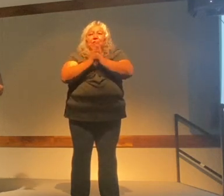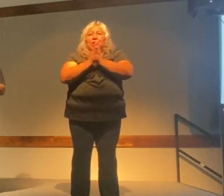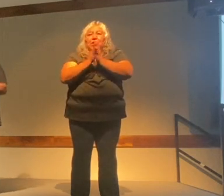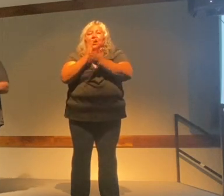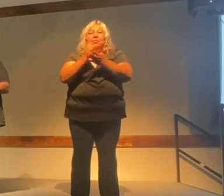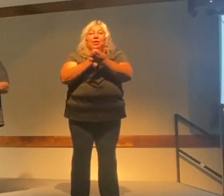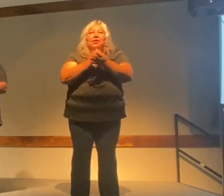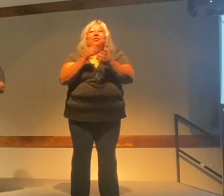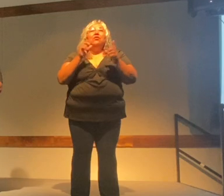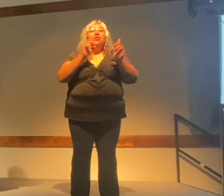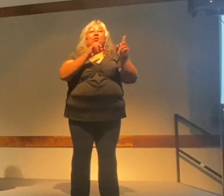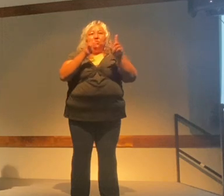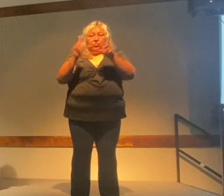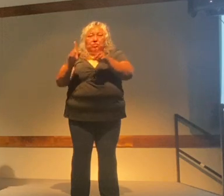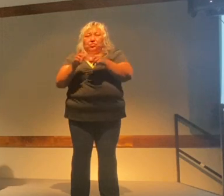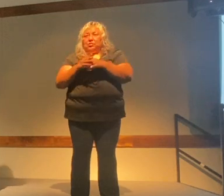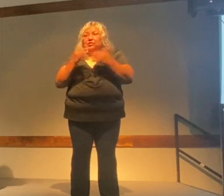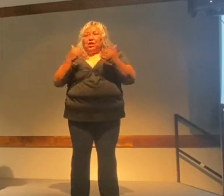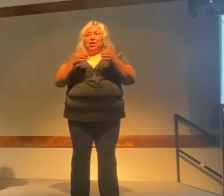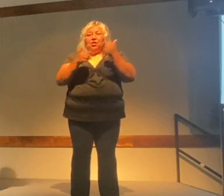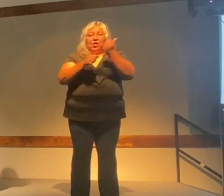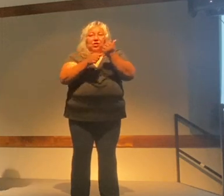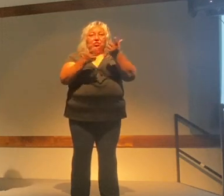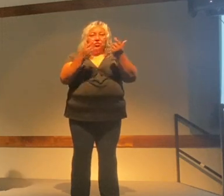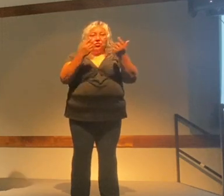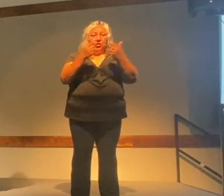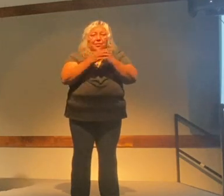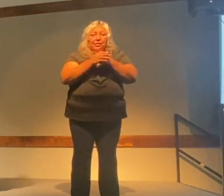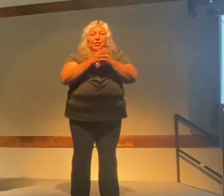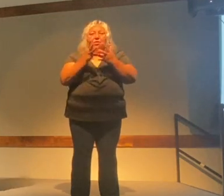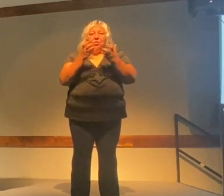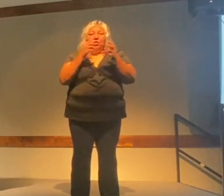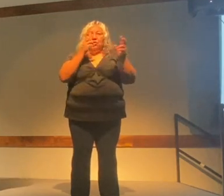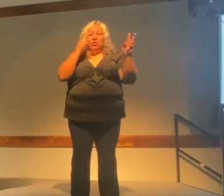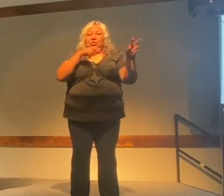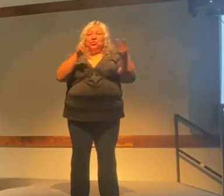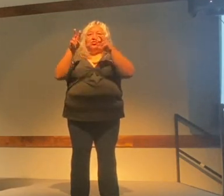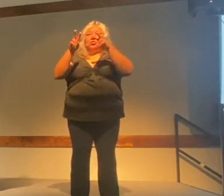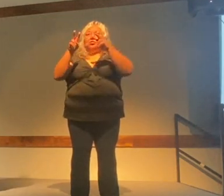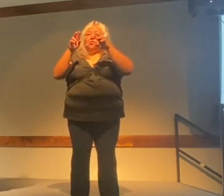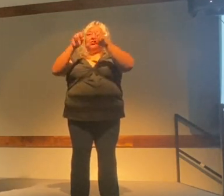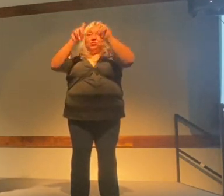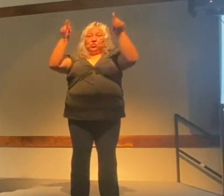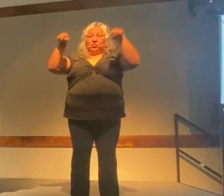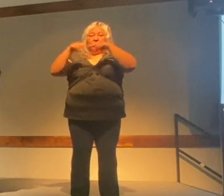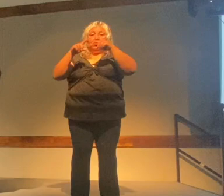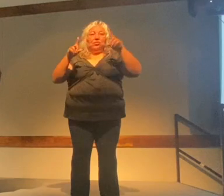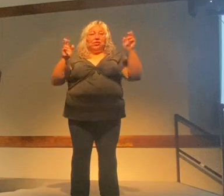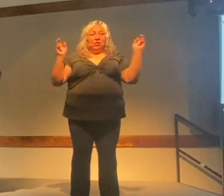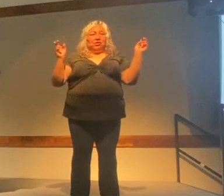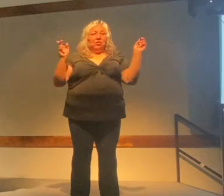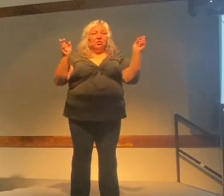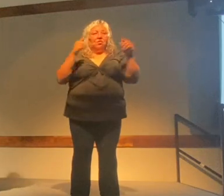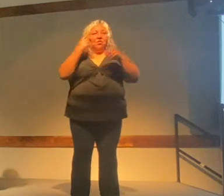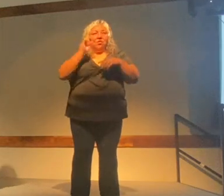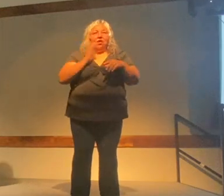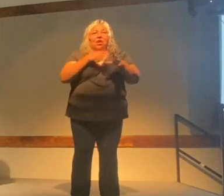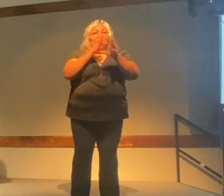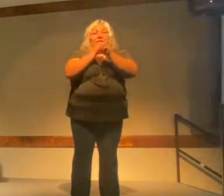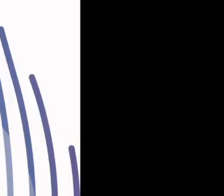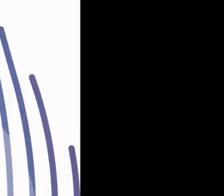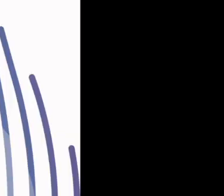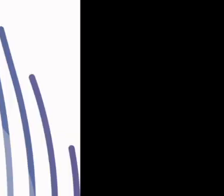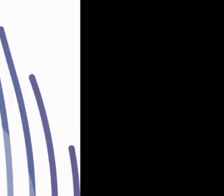You guys can go around. While the ushers are coming around, I'd like you to direct your attention to the screens for our